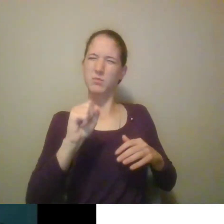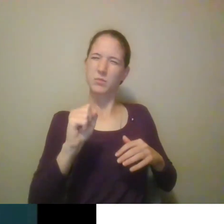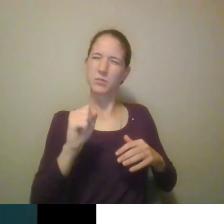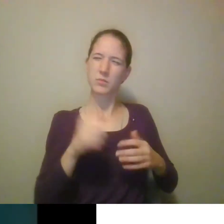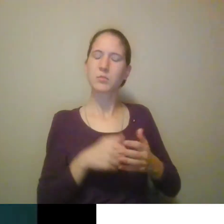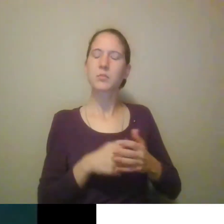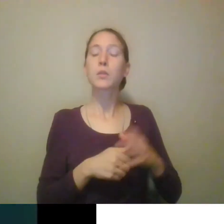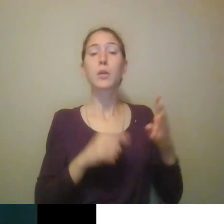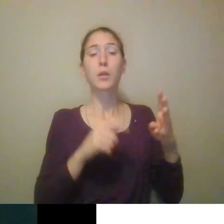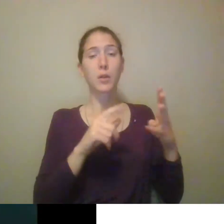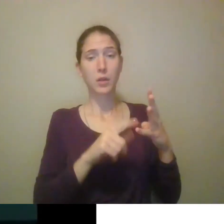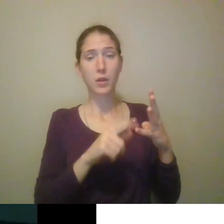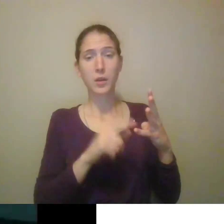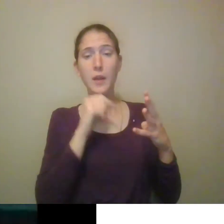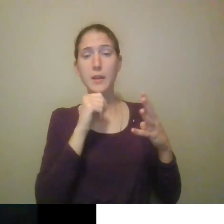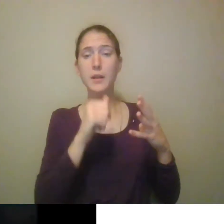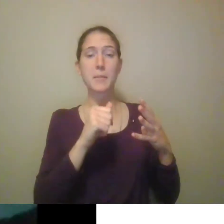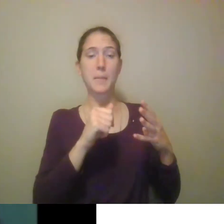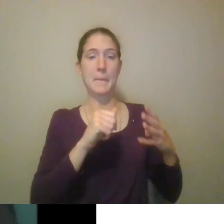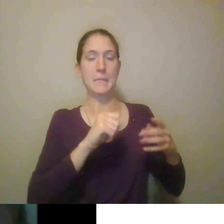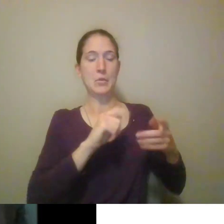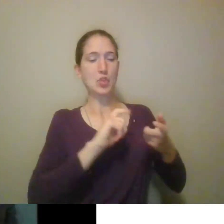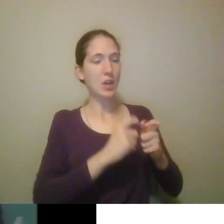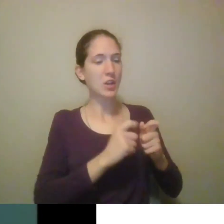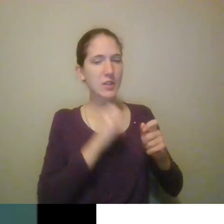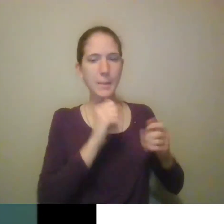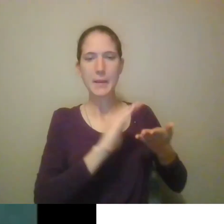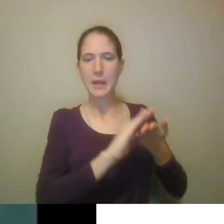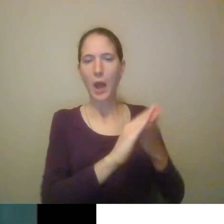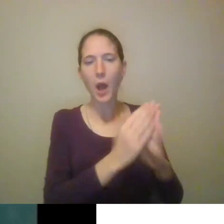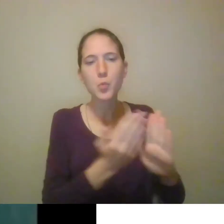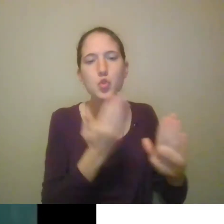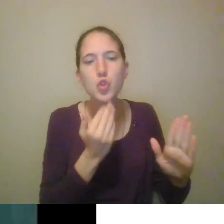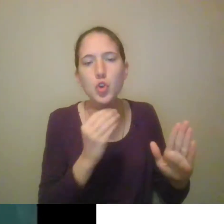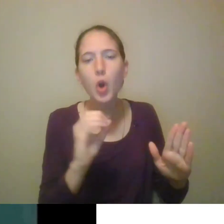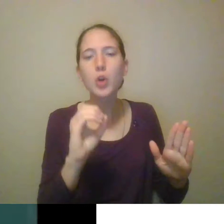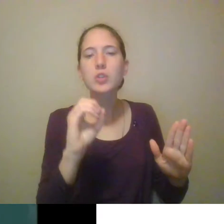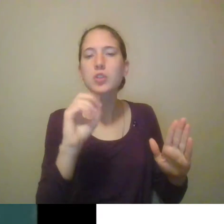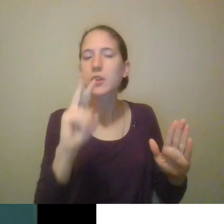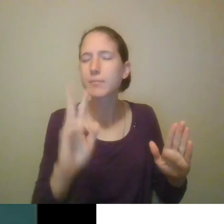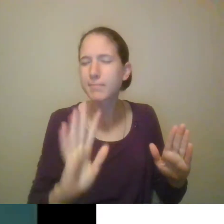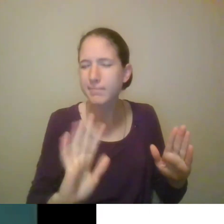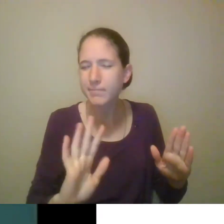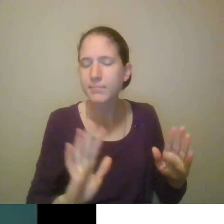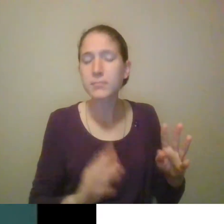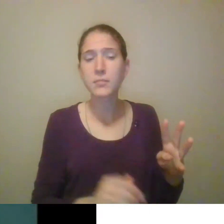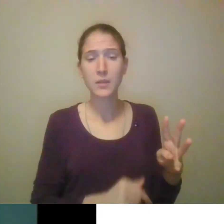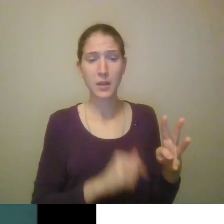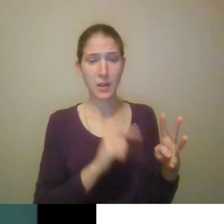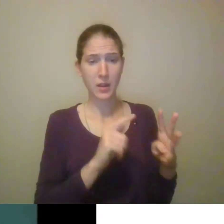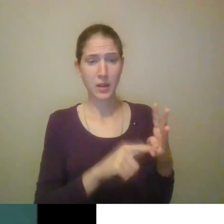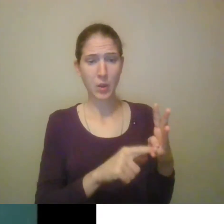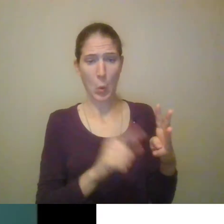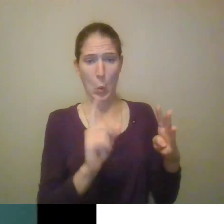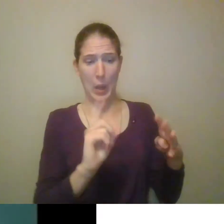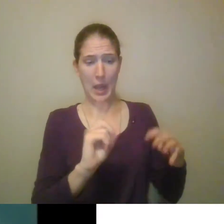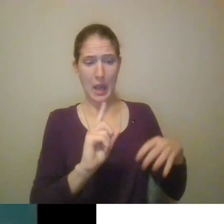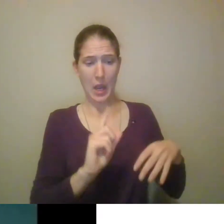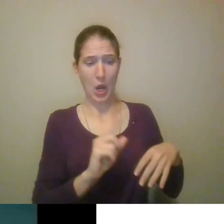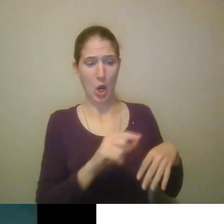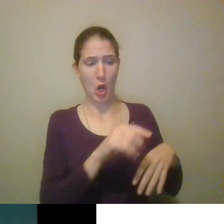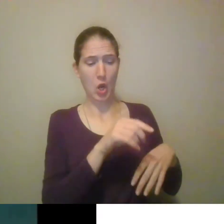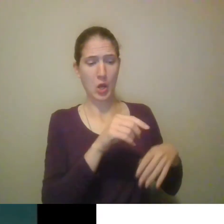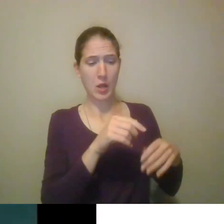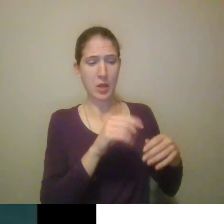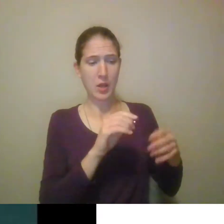the sugar or the oxygen. The chlorophyll is nothing more than the place where the carbon dioxide